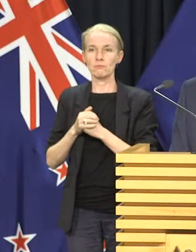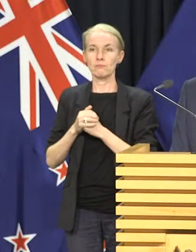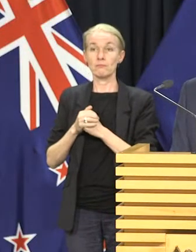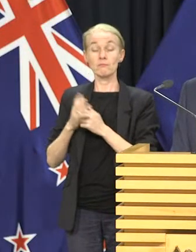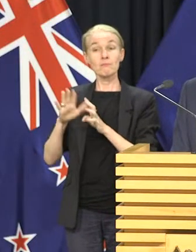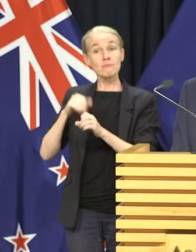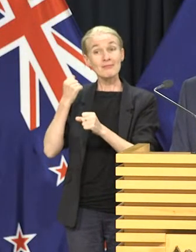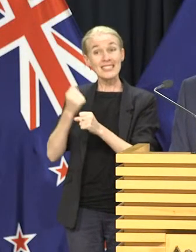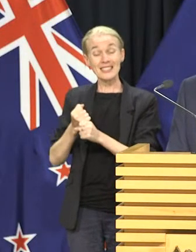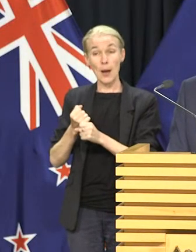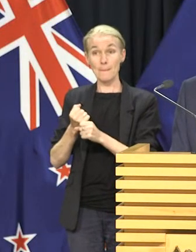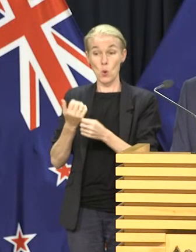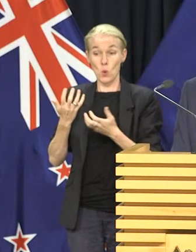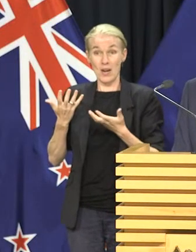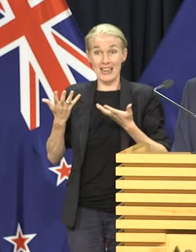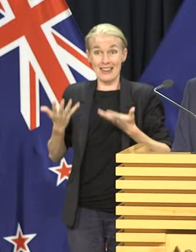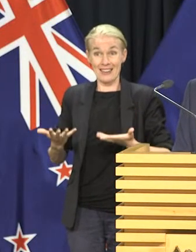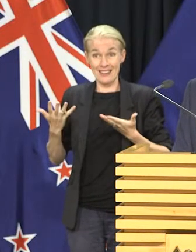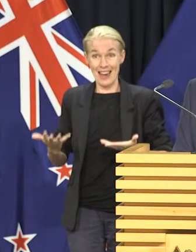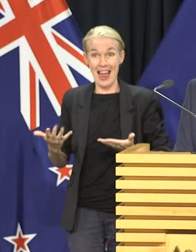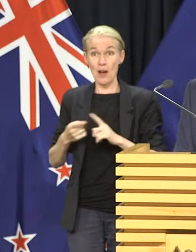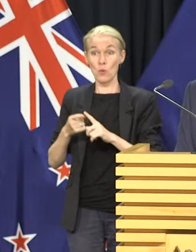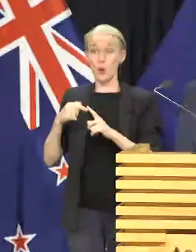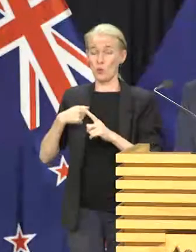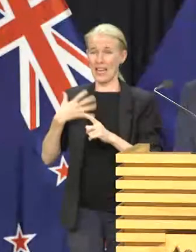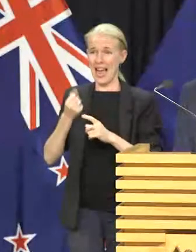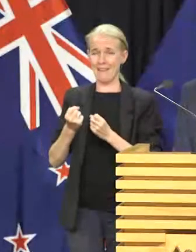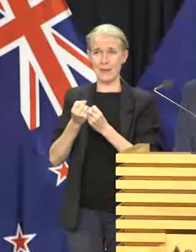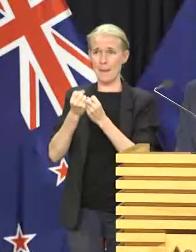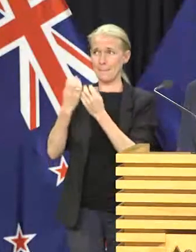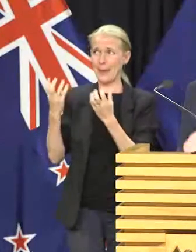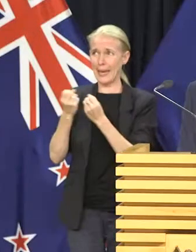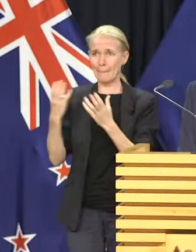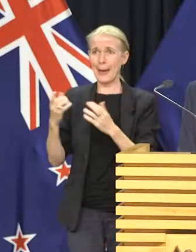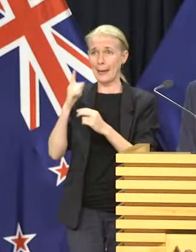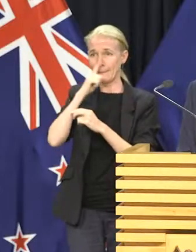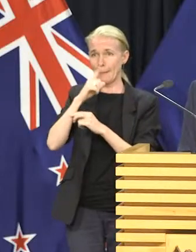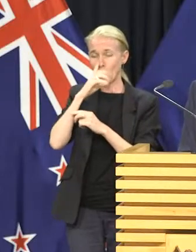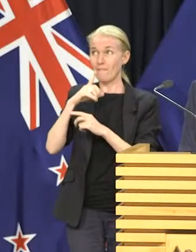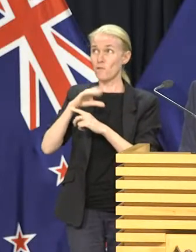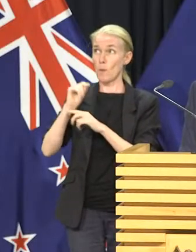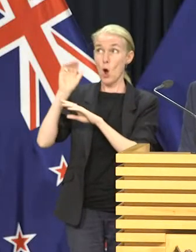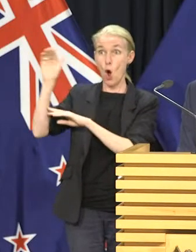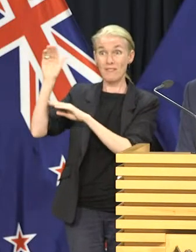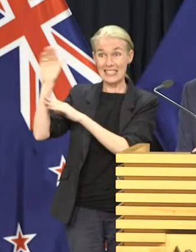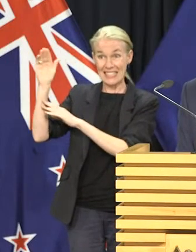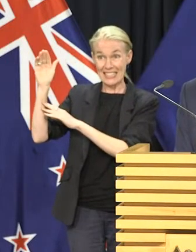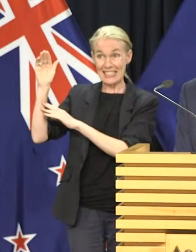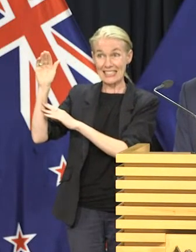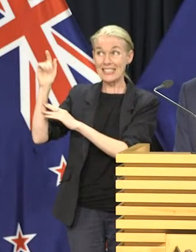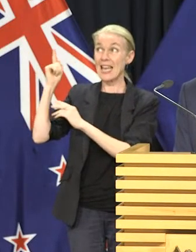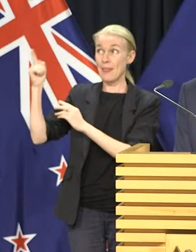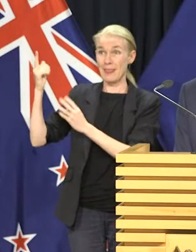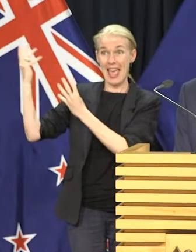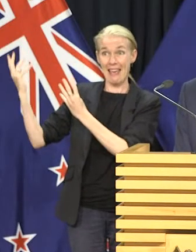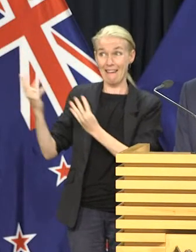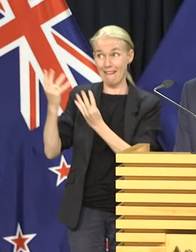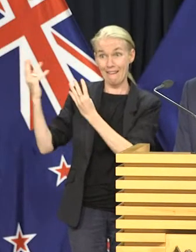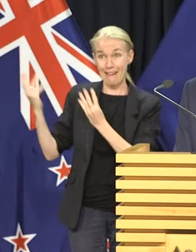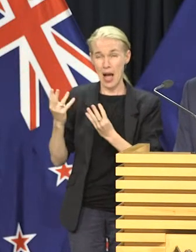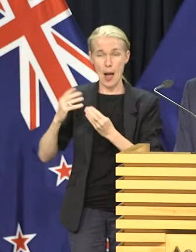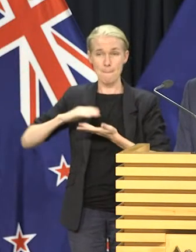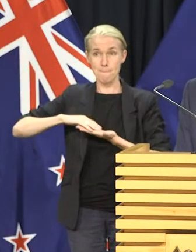about at least twice the rate per capita of returnees to New Zealand through managed isolation as Australia does. So this